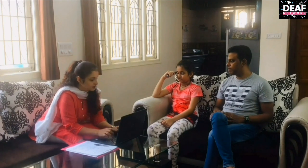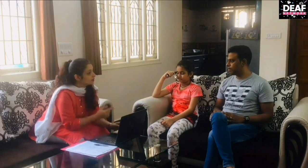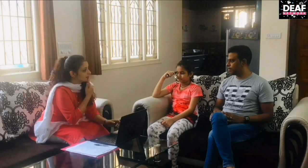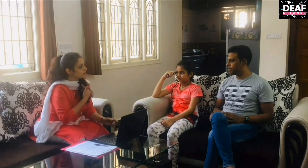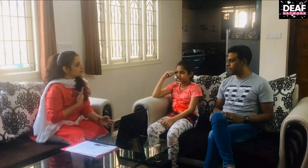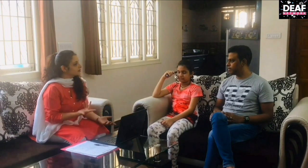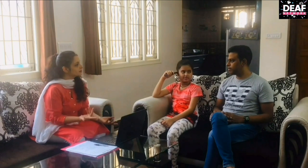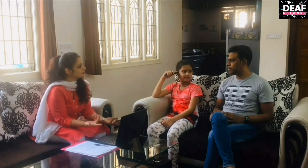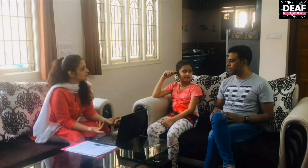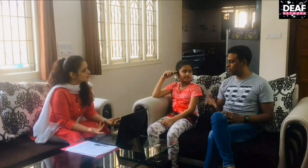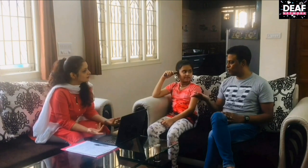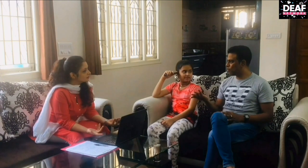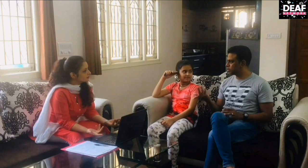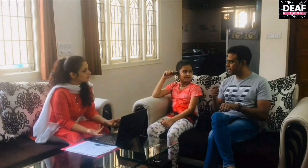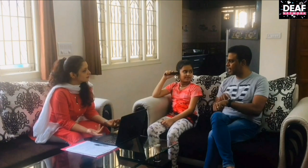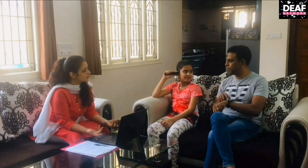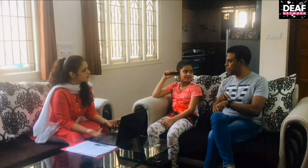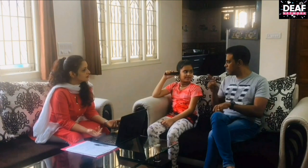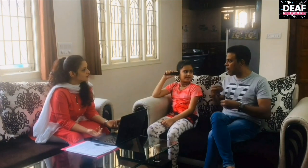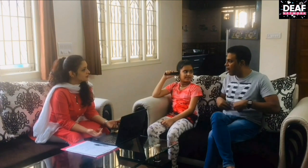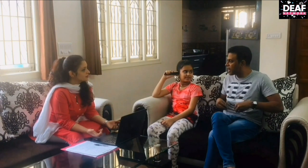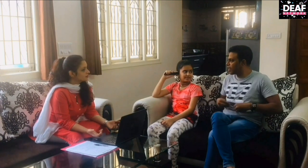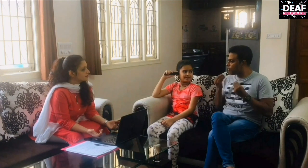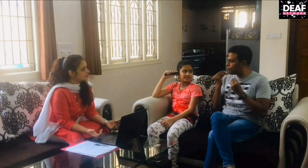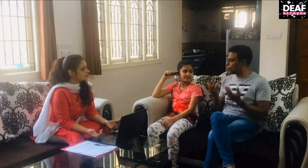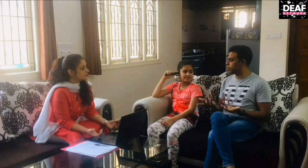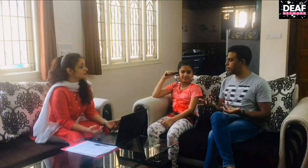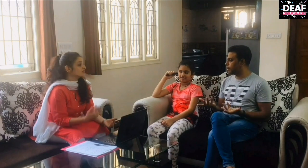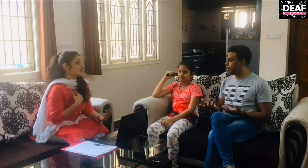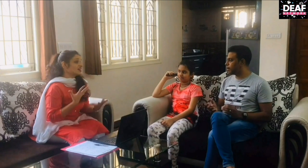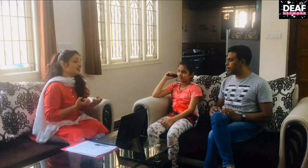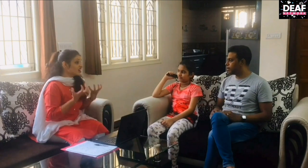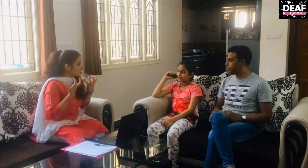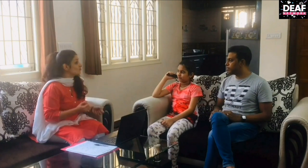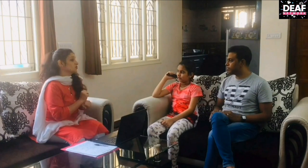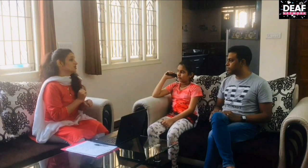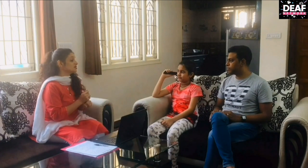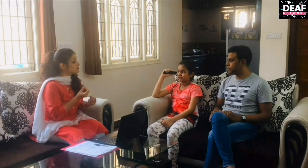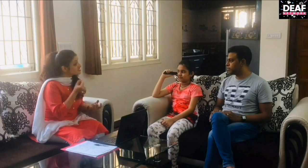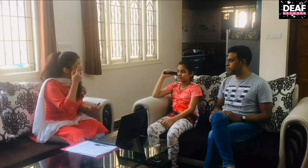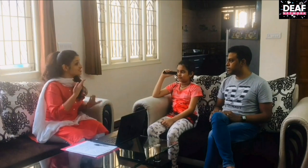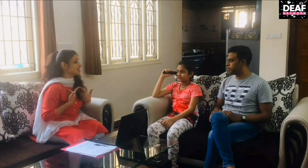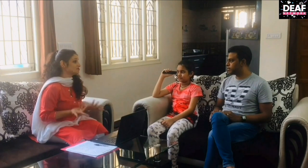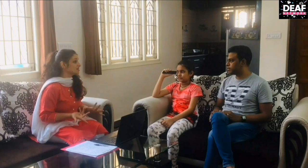There will be. What is the time? You are hungry. You want food? I have a few words. Please add a selfie.